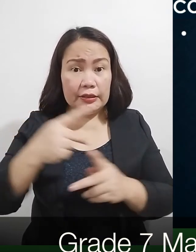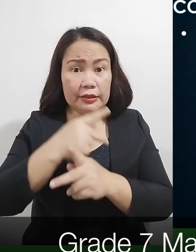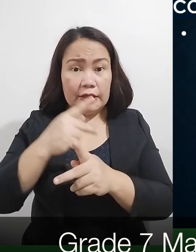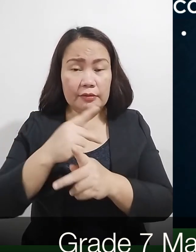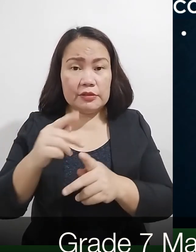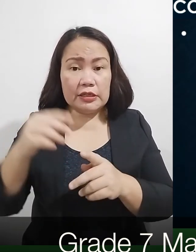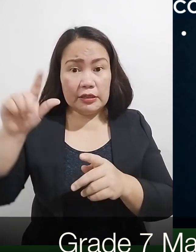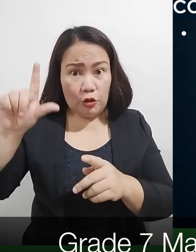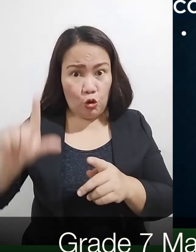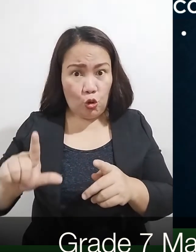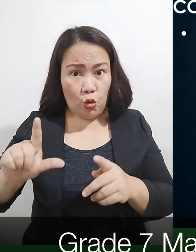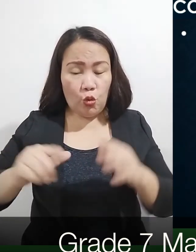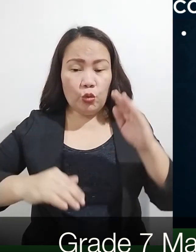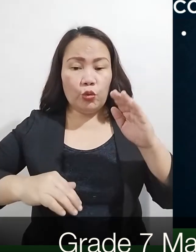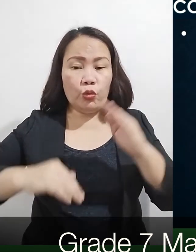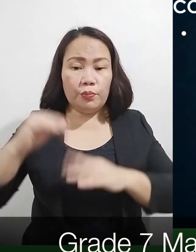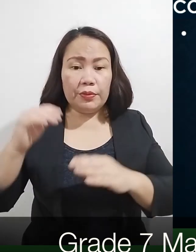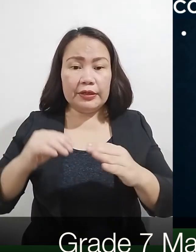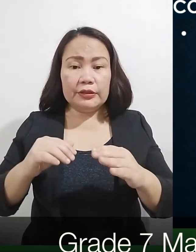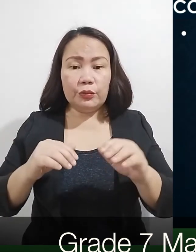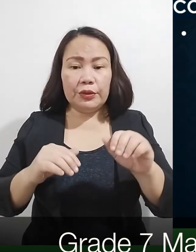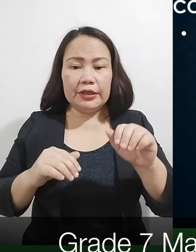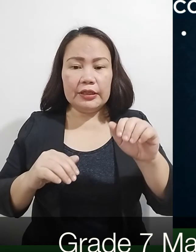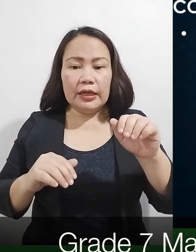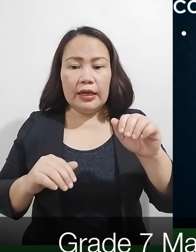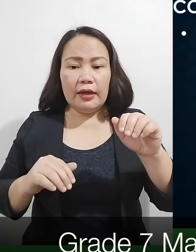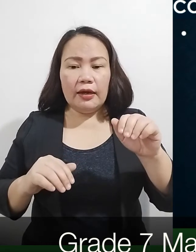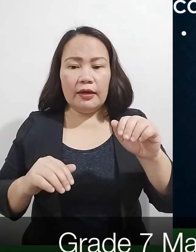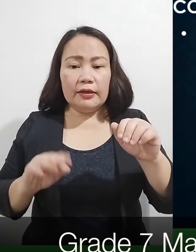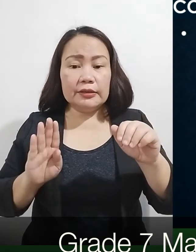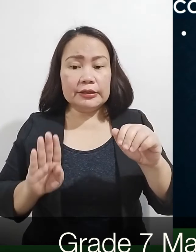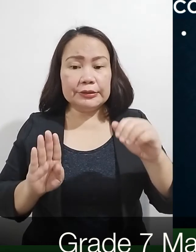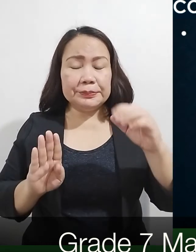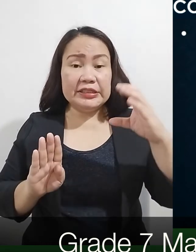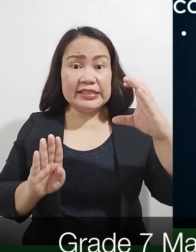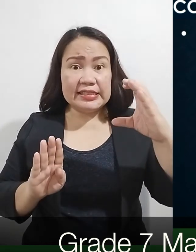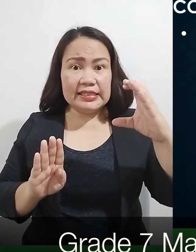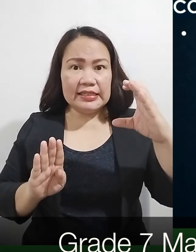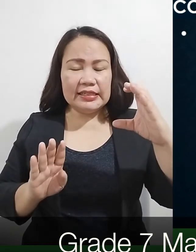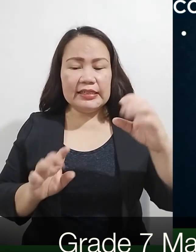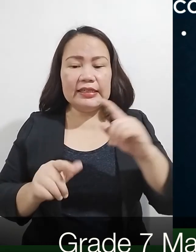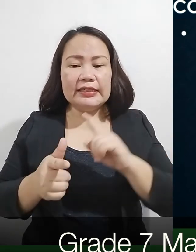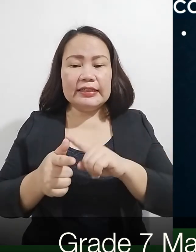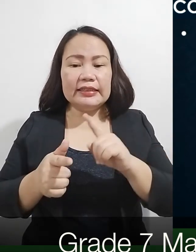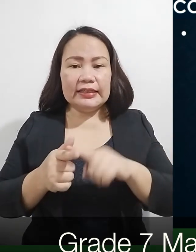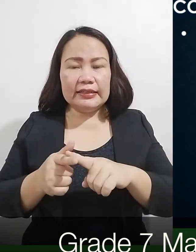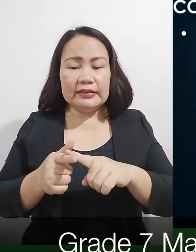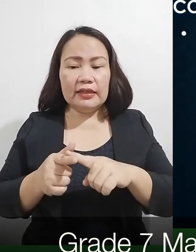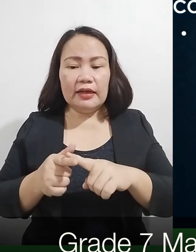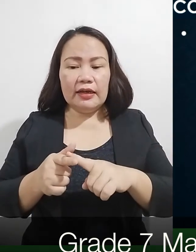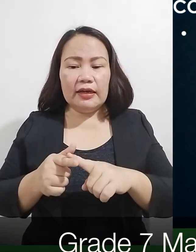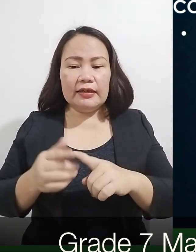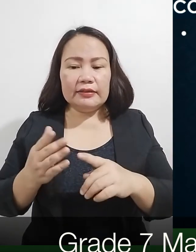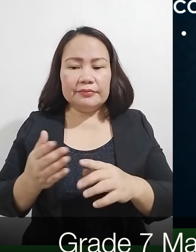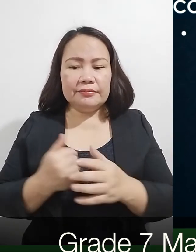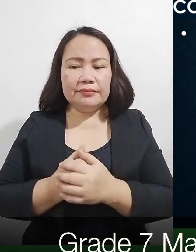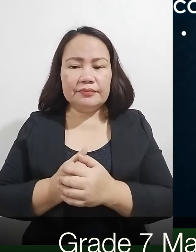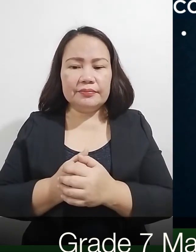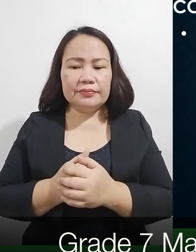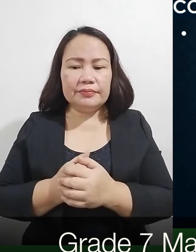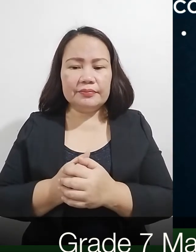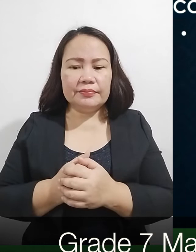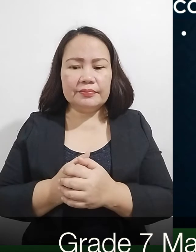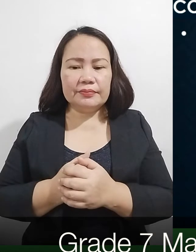therefore, ito ay mas mababa dun sa right side. Ito siya. So, 2/3 is less than 4/5. Or,